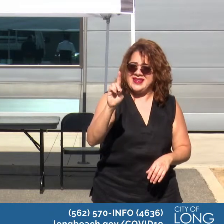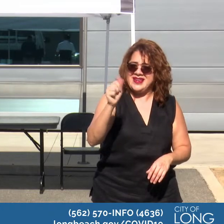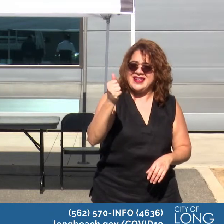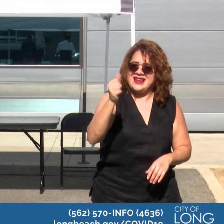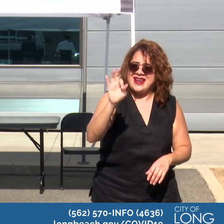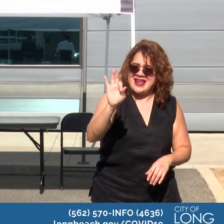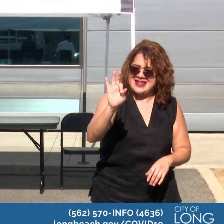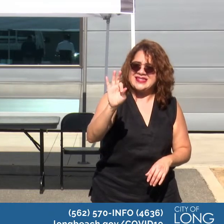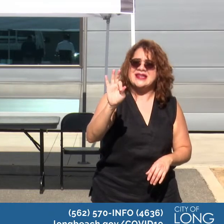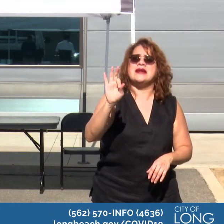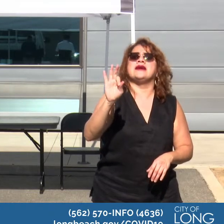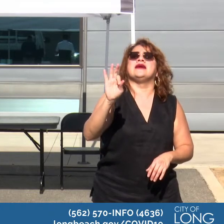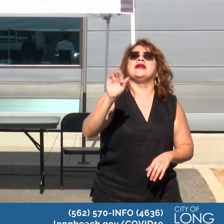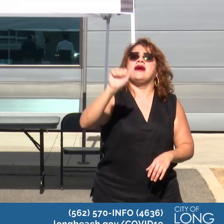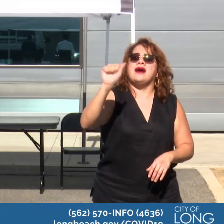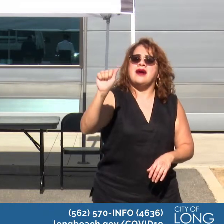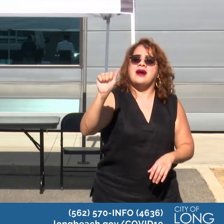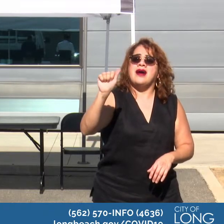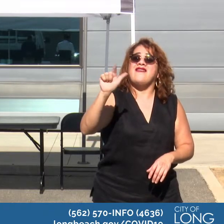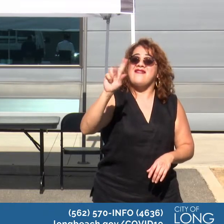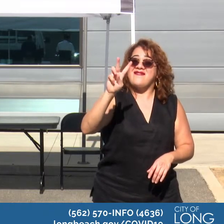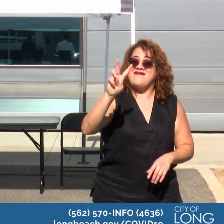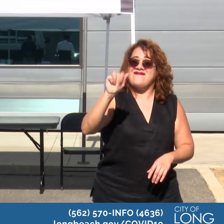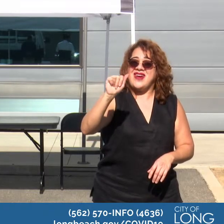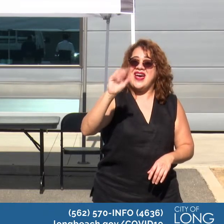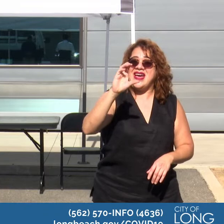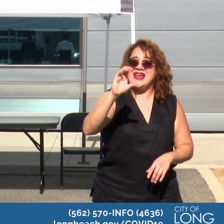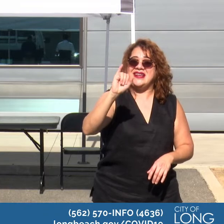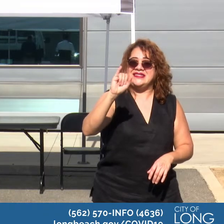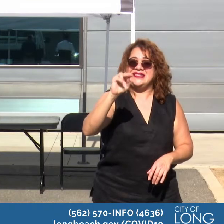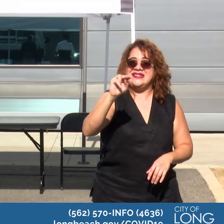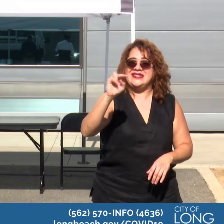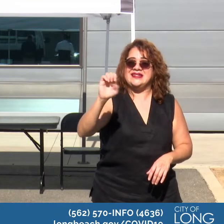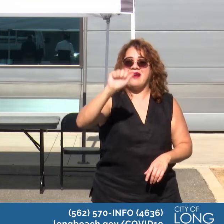vaccine@longbeach.gov or by calling the info line, which is